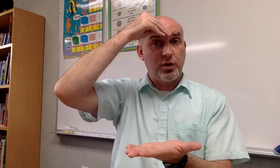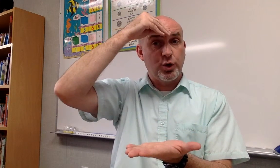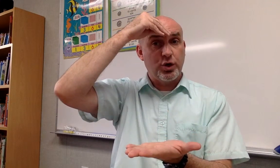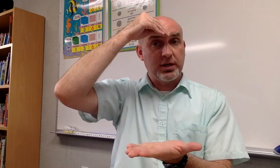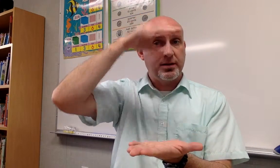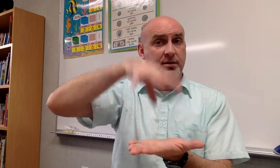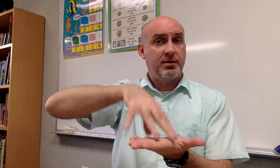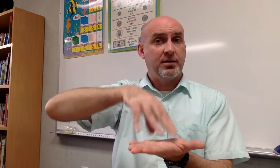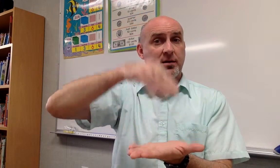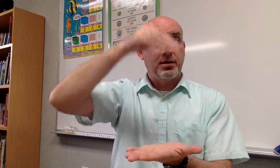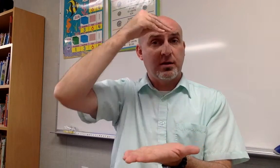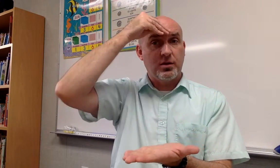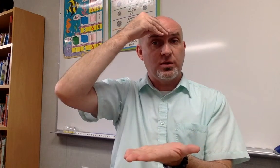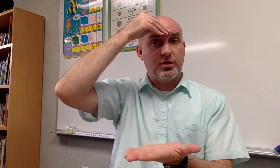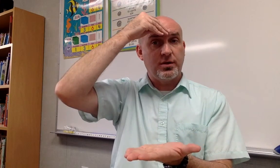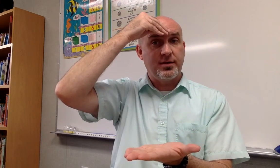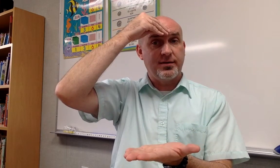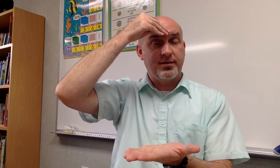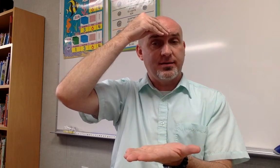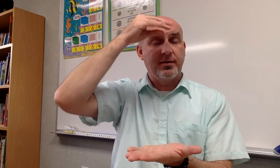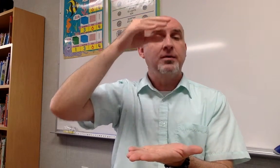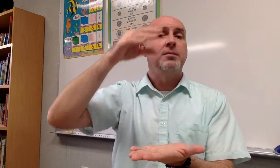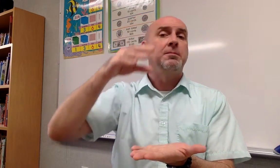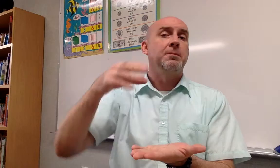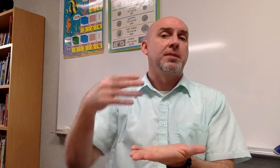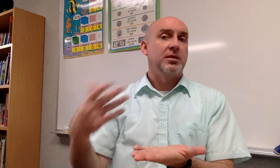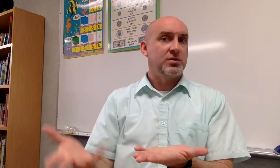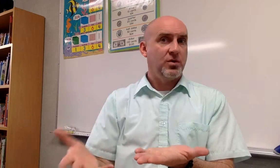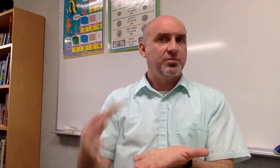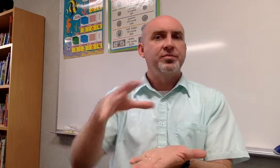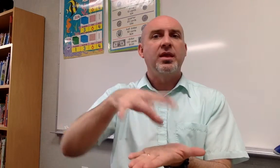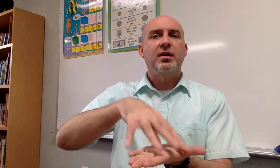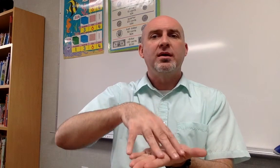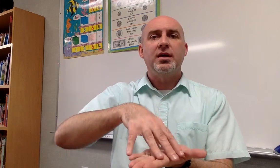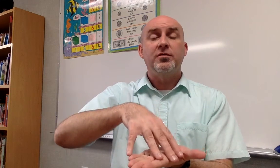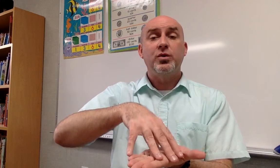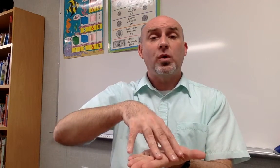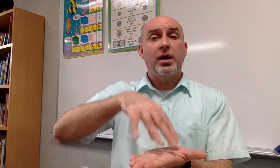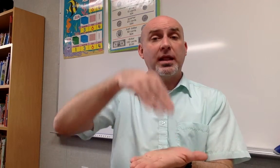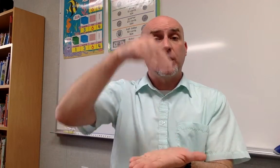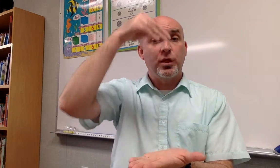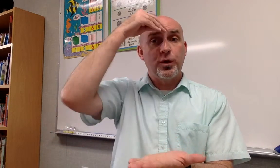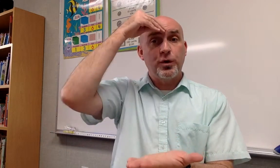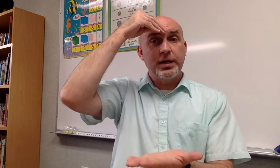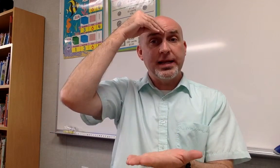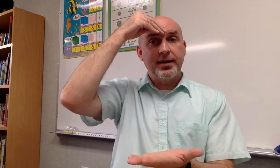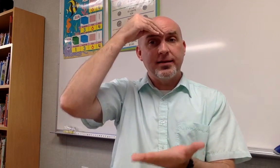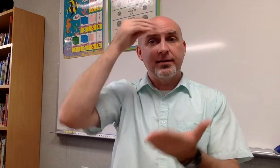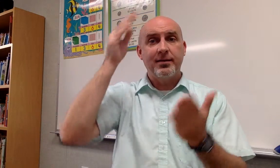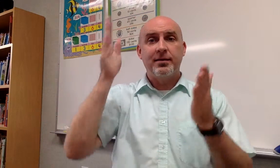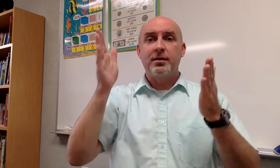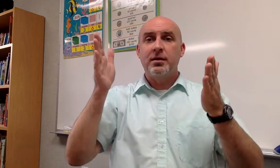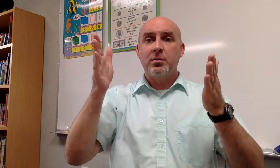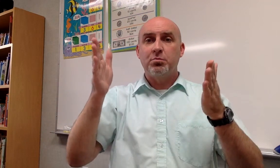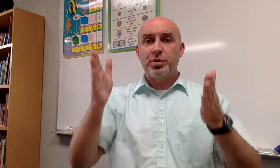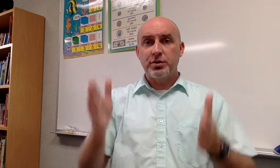learn, learn. So, if you are a learning